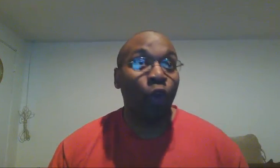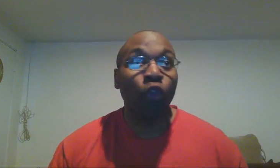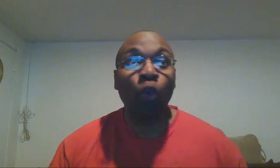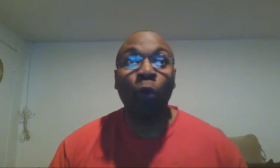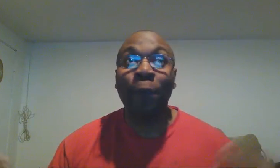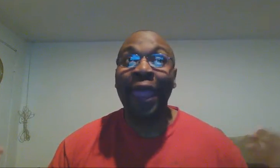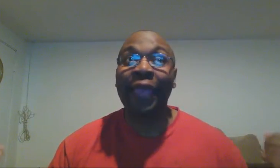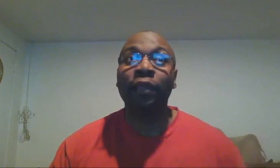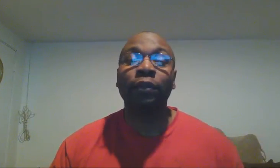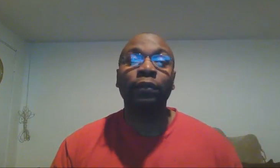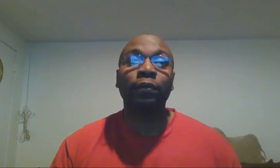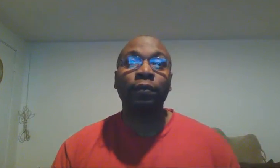more pain.